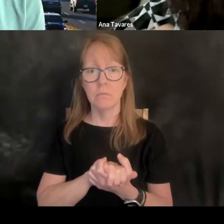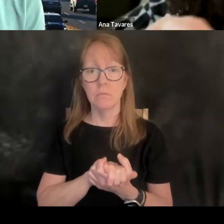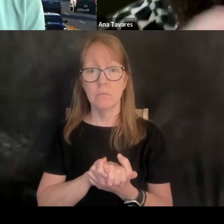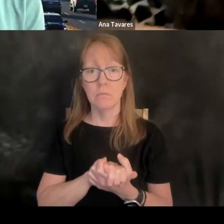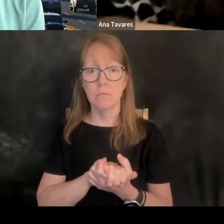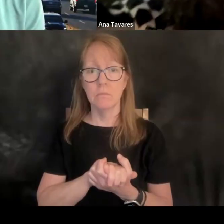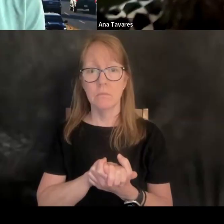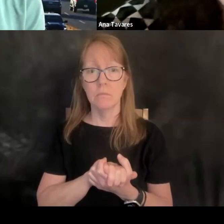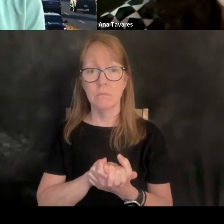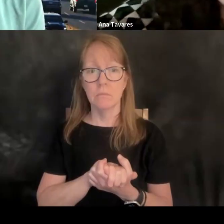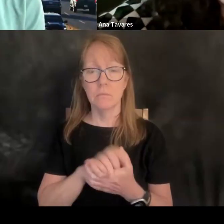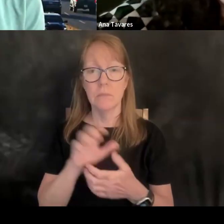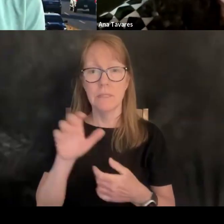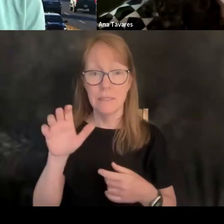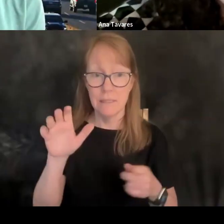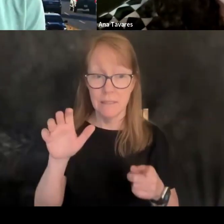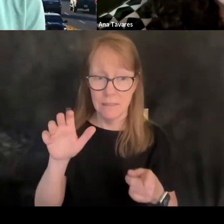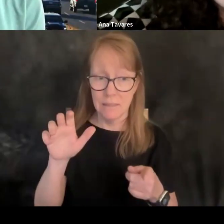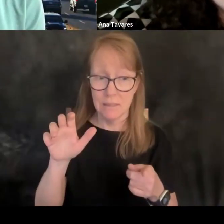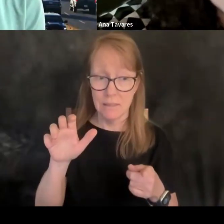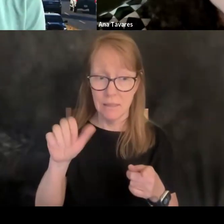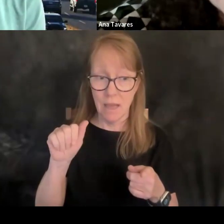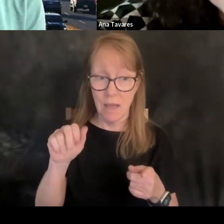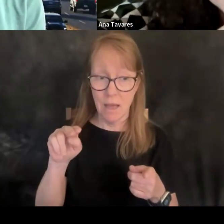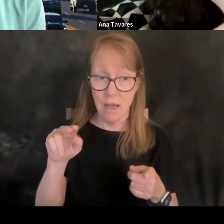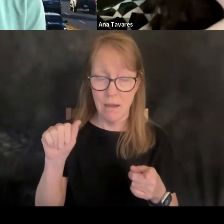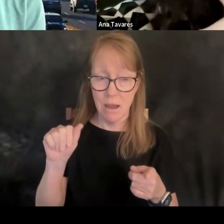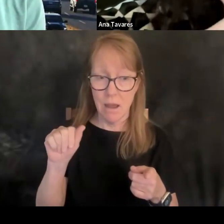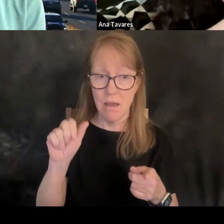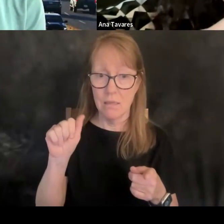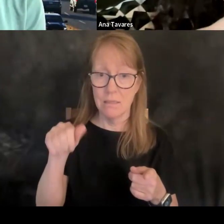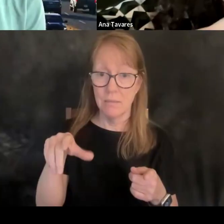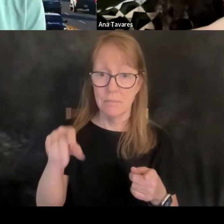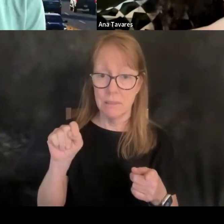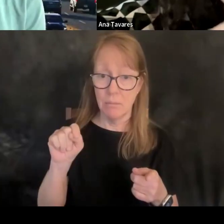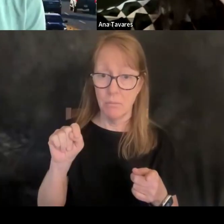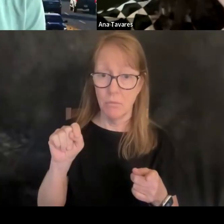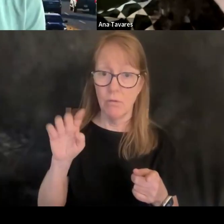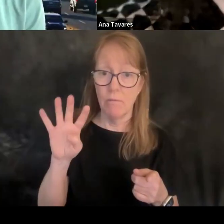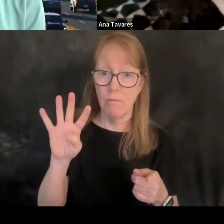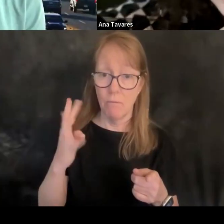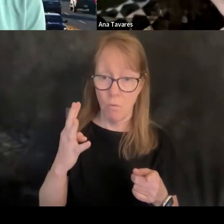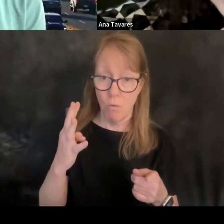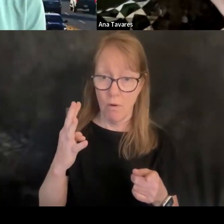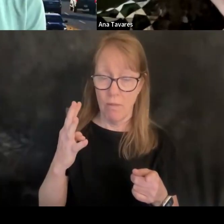It's I can September answer. 4th is the opening of school, unless you have a kindergartner.